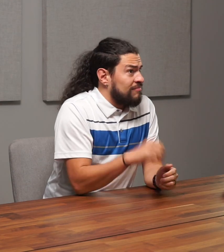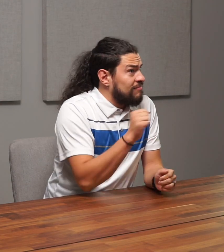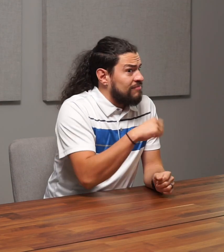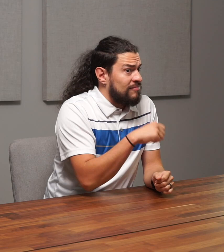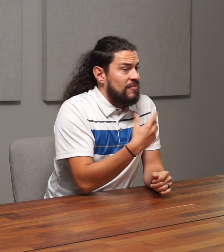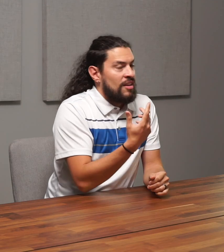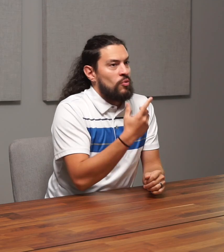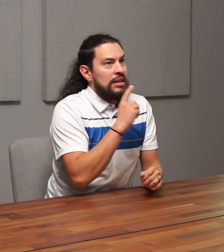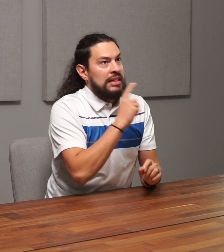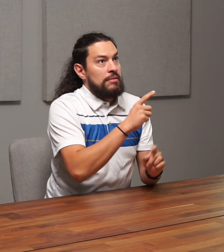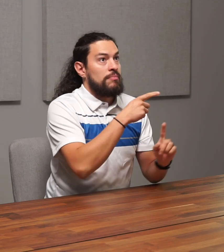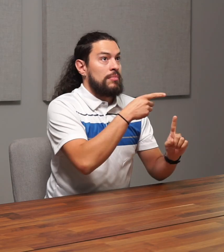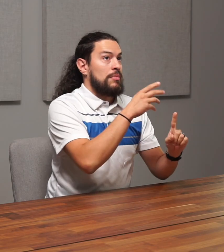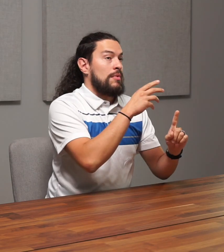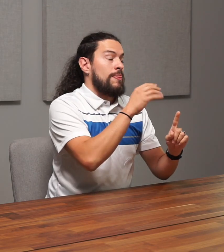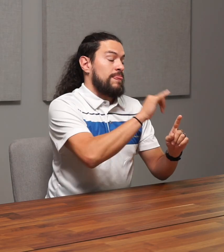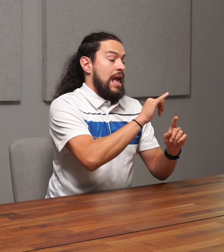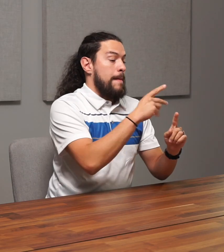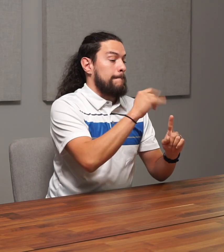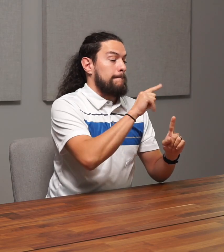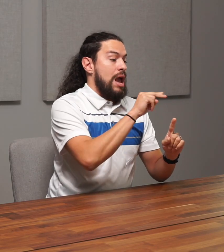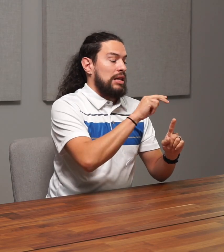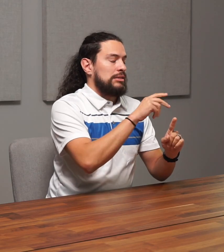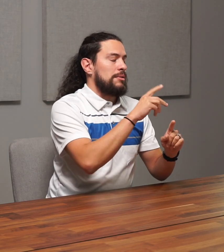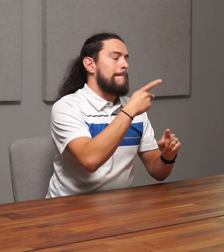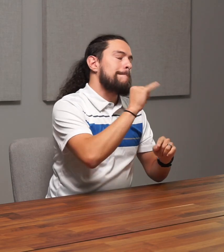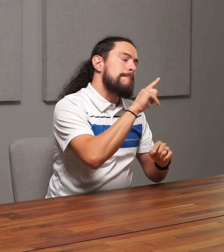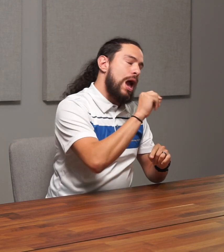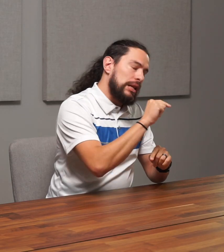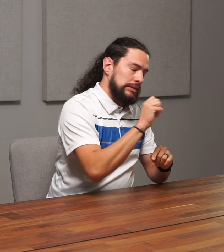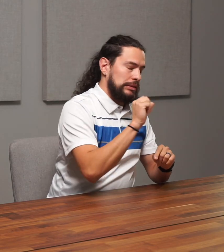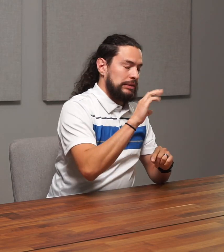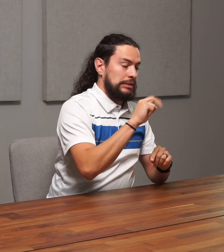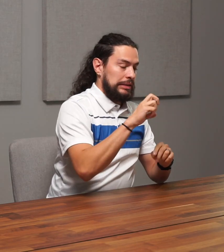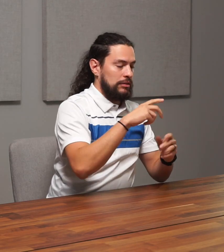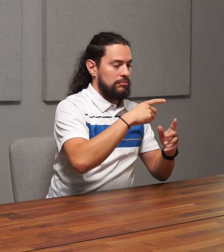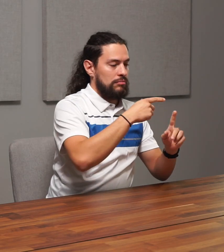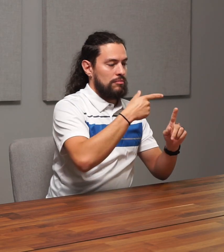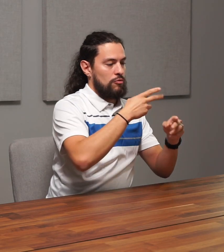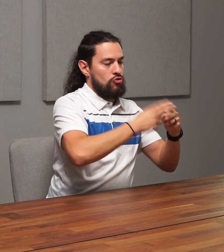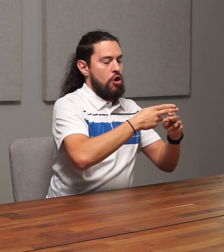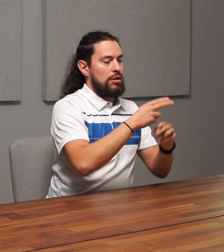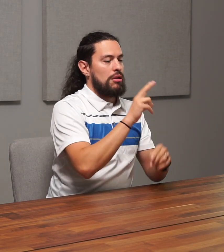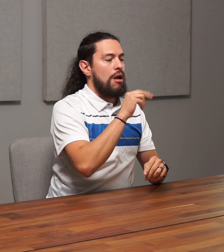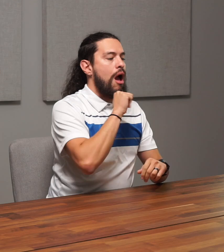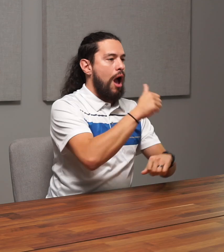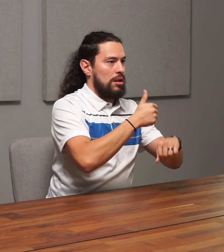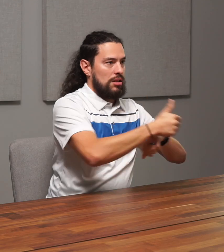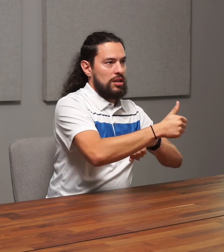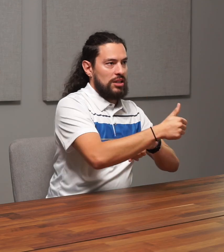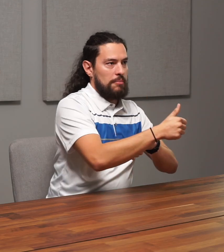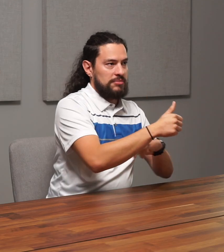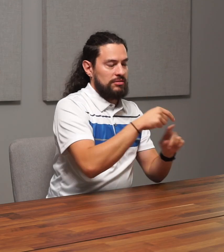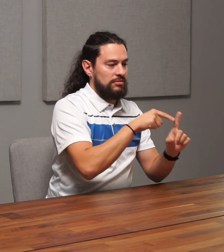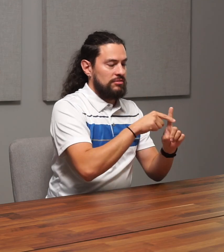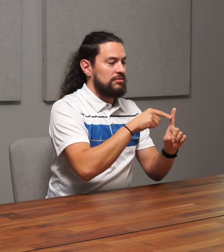i agree it was beautifully done so that pilot scene that we did it was called uncondemned